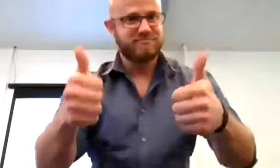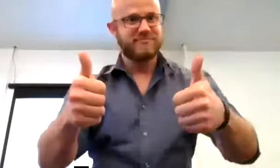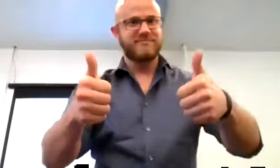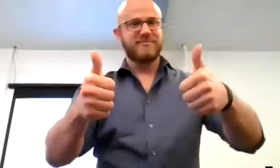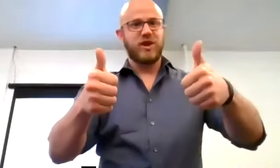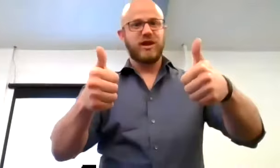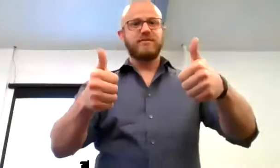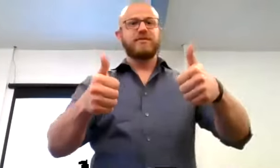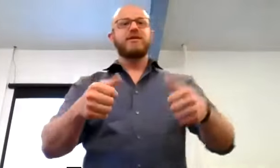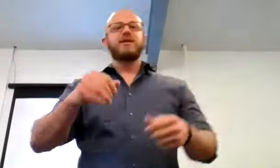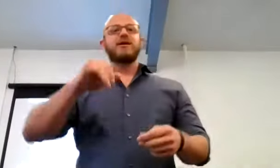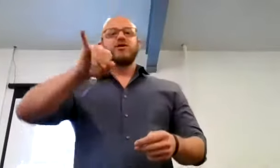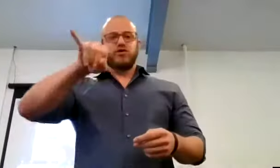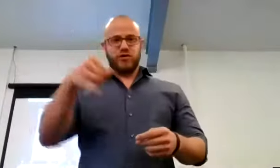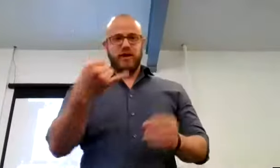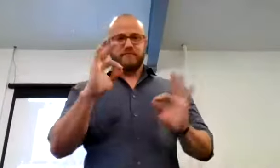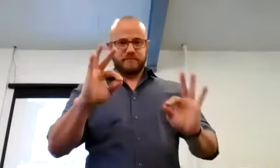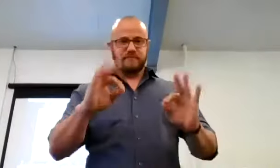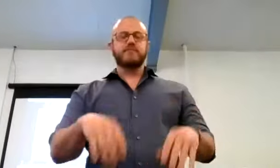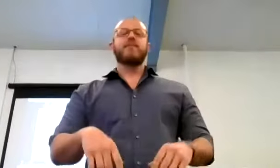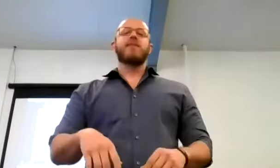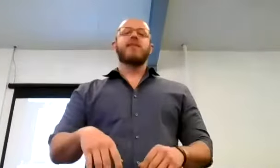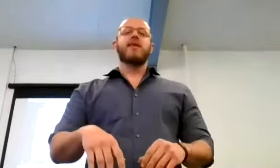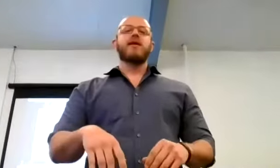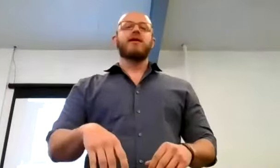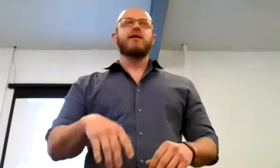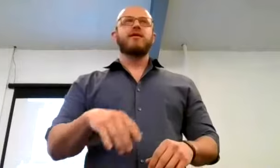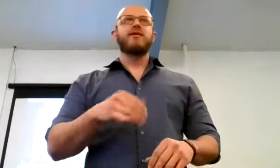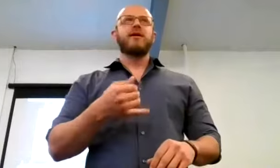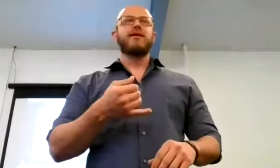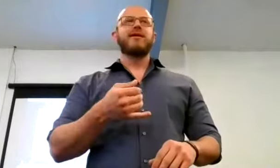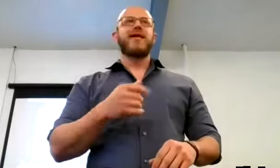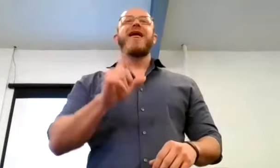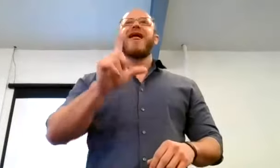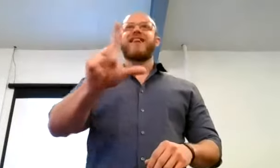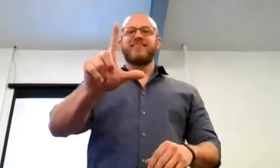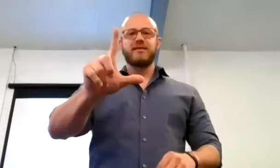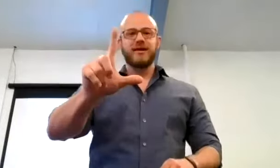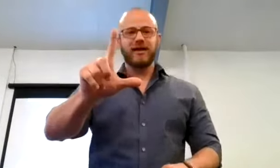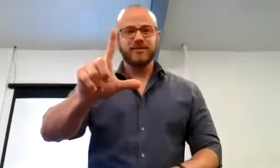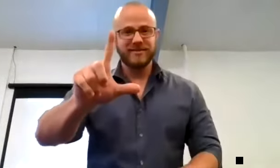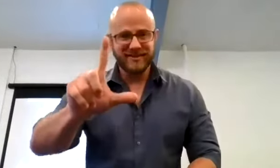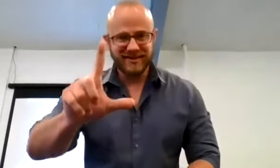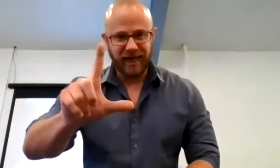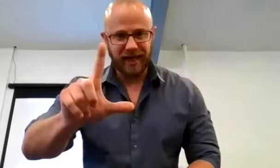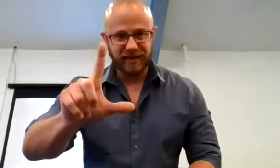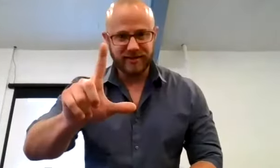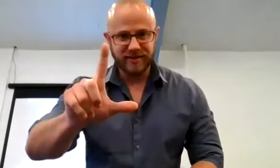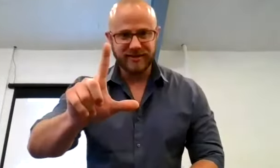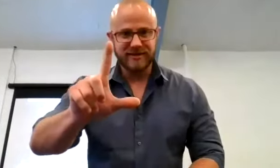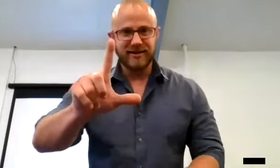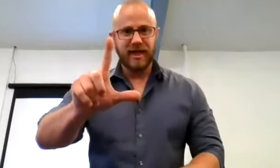Really good. Awesome. J, that's correct. Okay, so L.